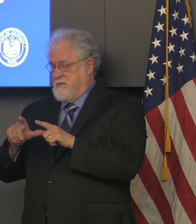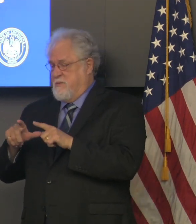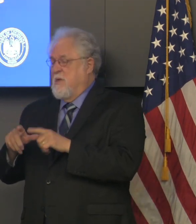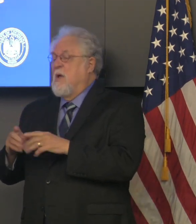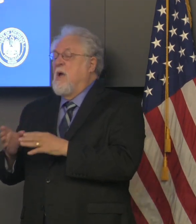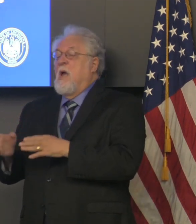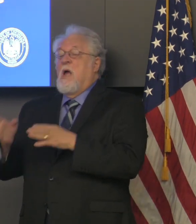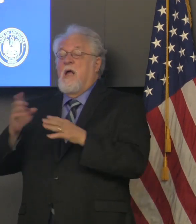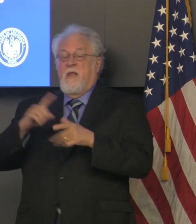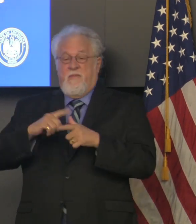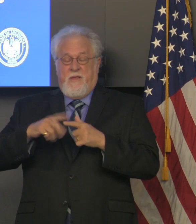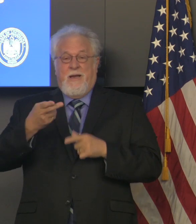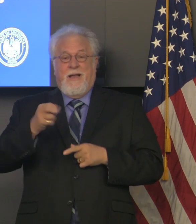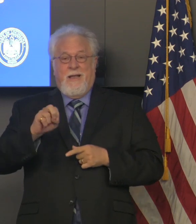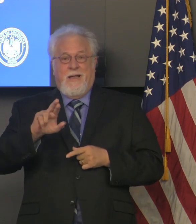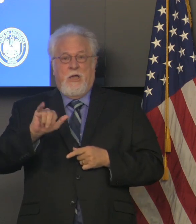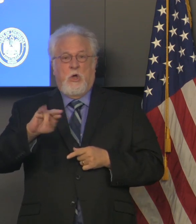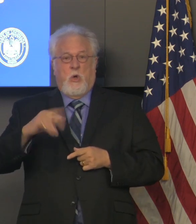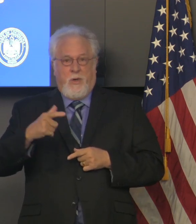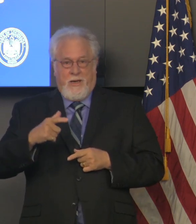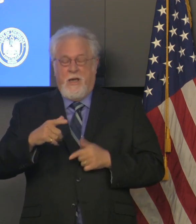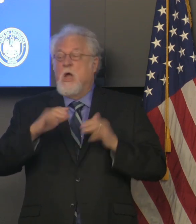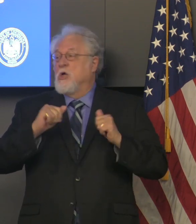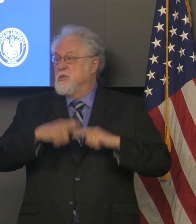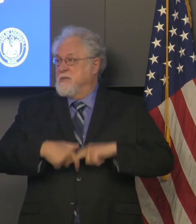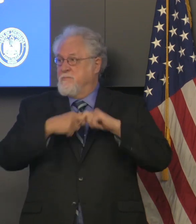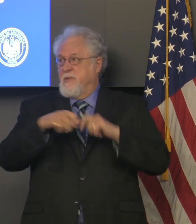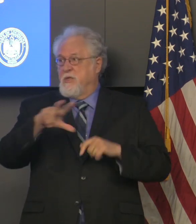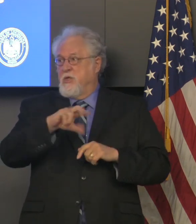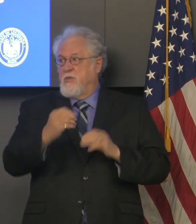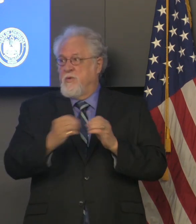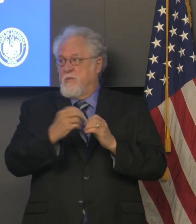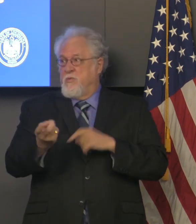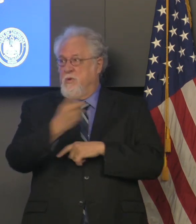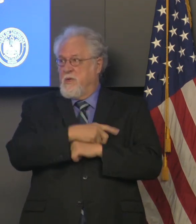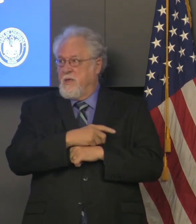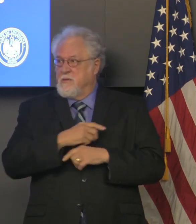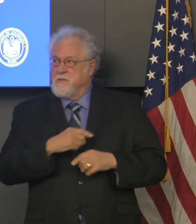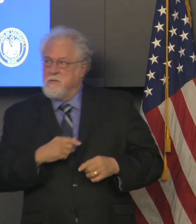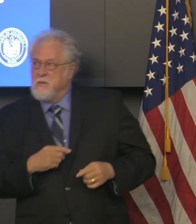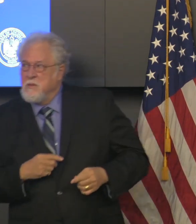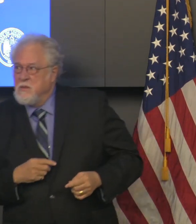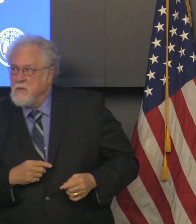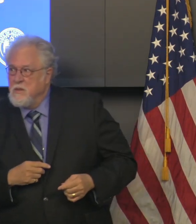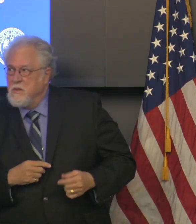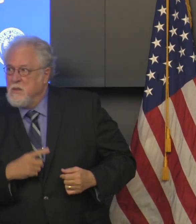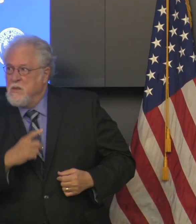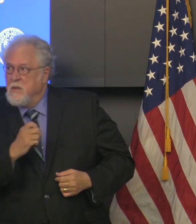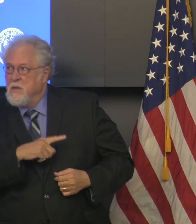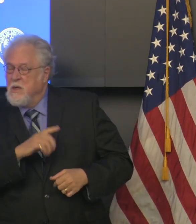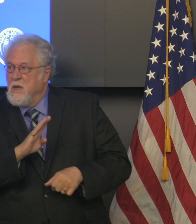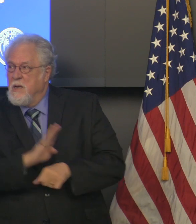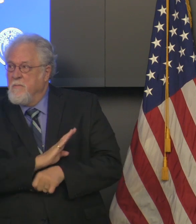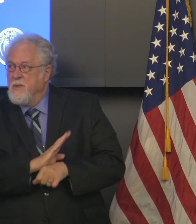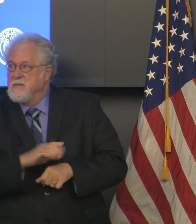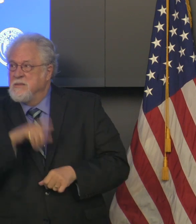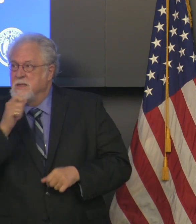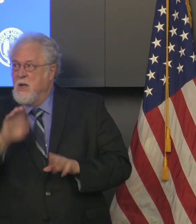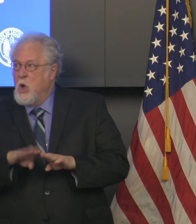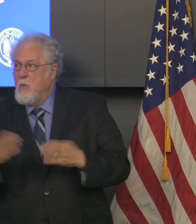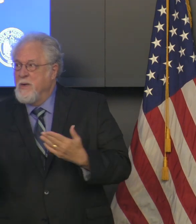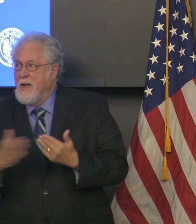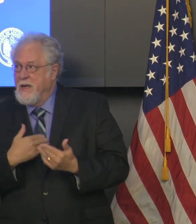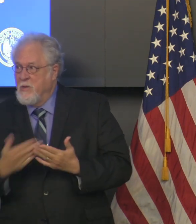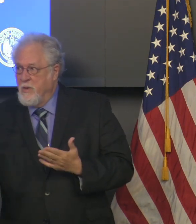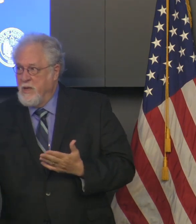depending on the result of that hearing, it could be suspended for 30 more days. Right, I guess I'm asking if the business is not supposed to be open